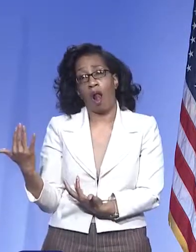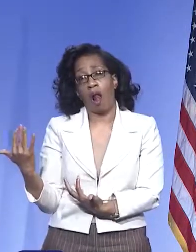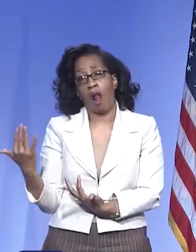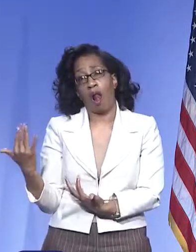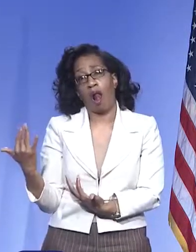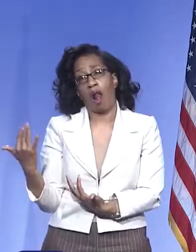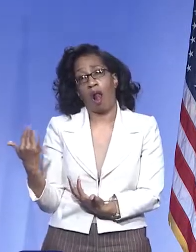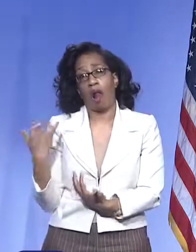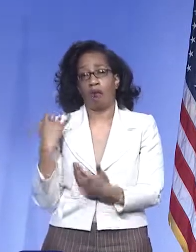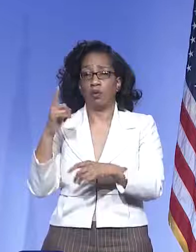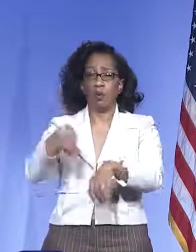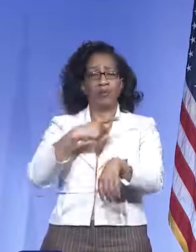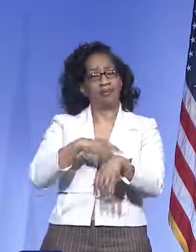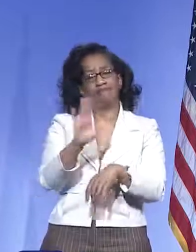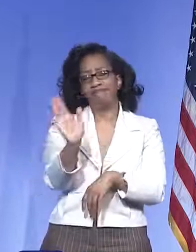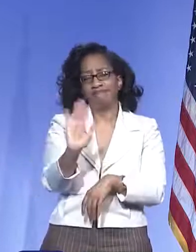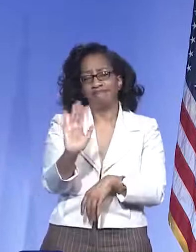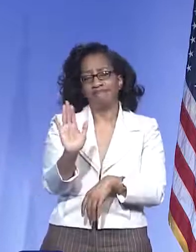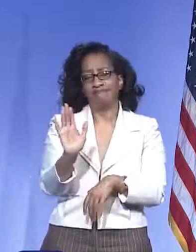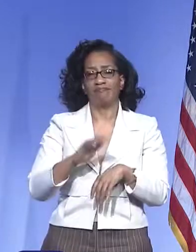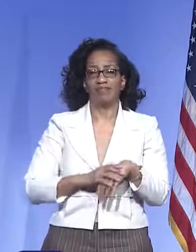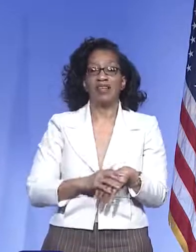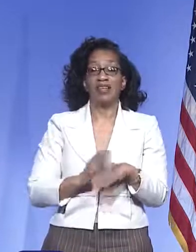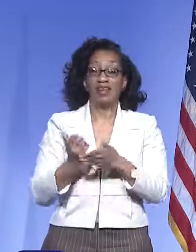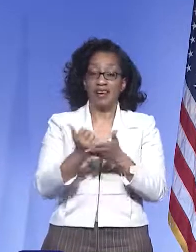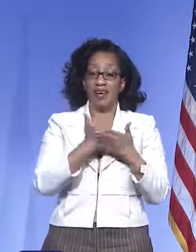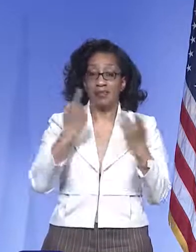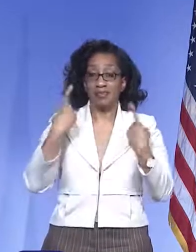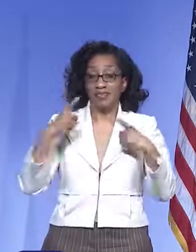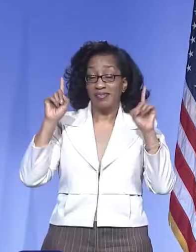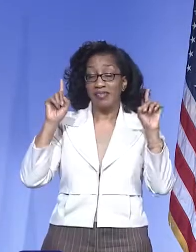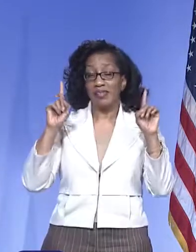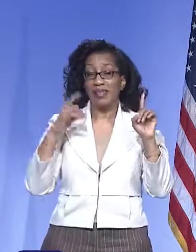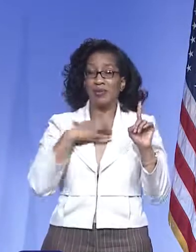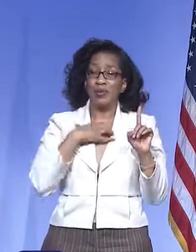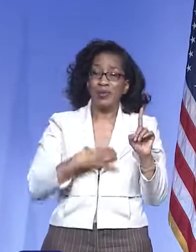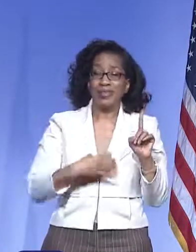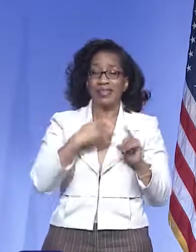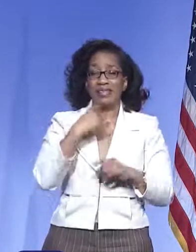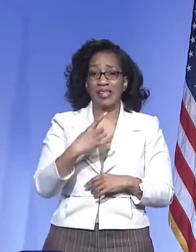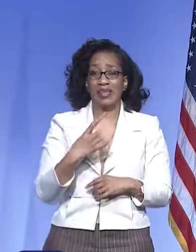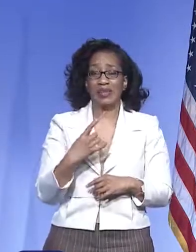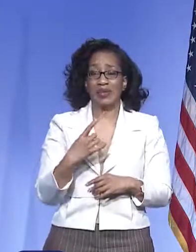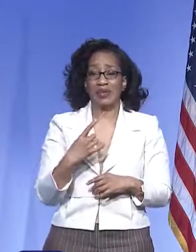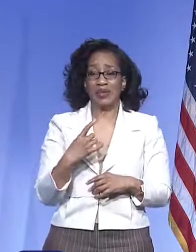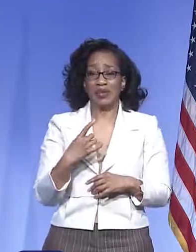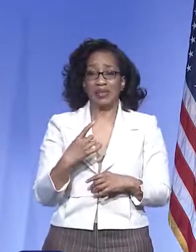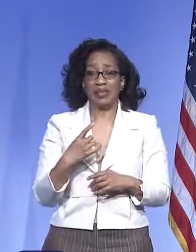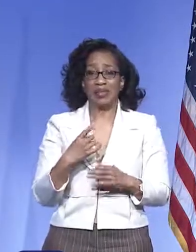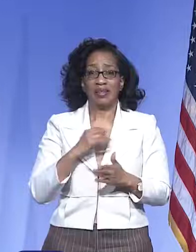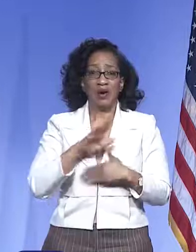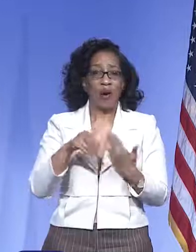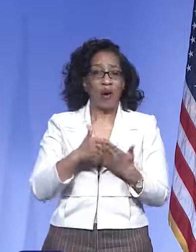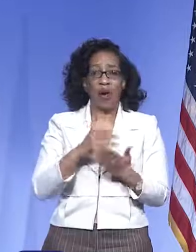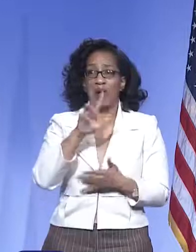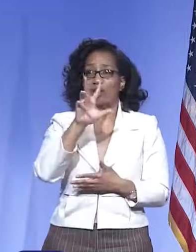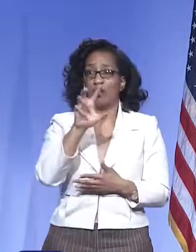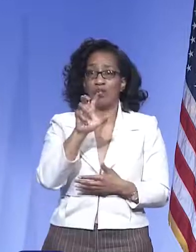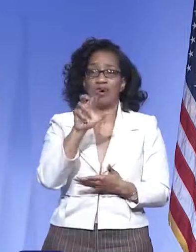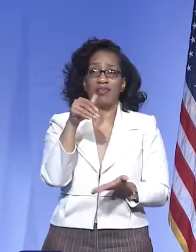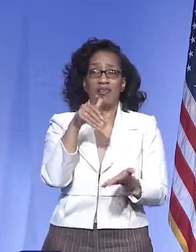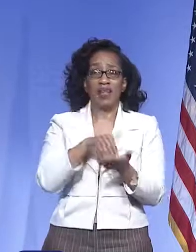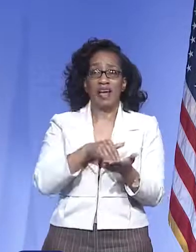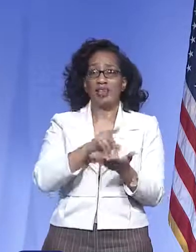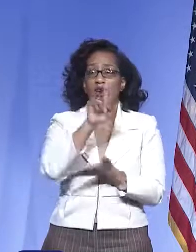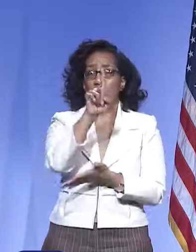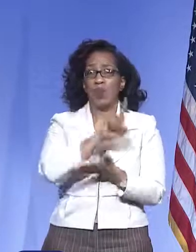time, and that's how we will be most efficient and effective. I wish I could tell you that I would receive all 300,000 doses in 1 week and